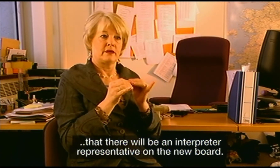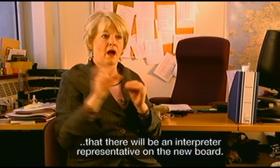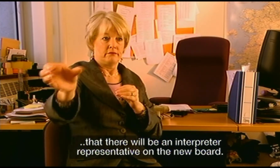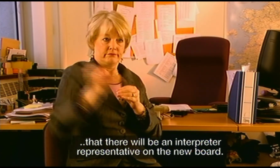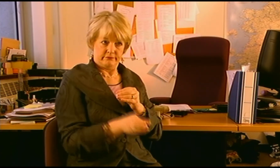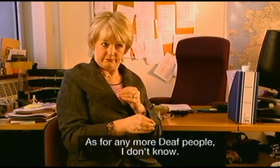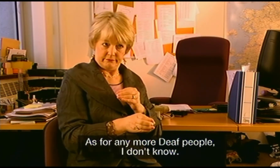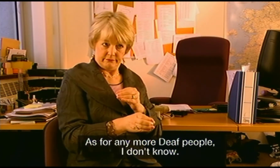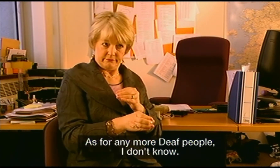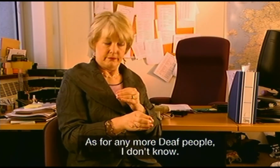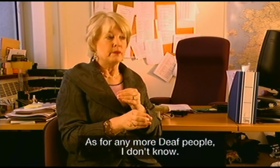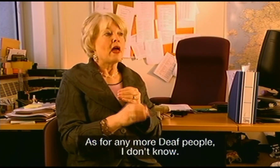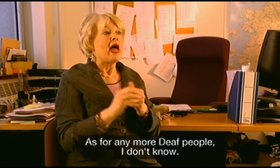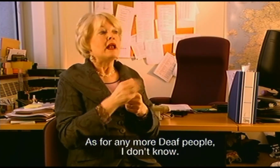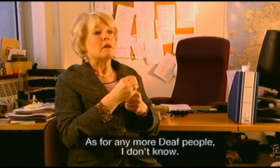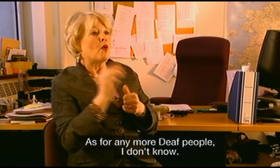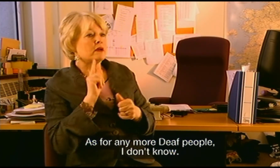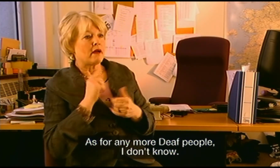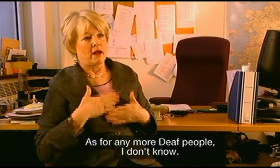more deaf people, I don't know.